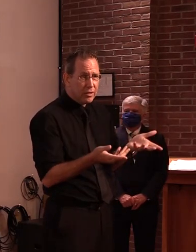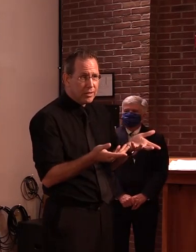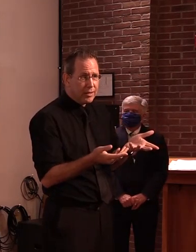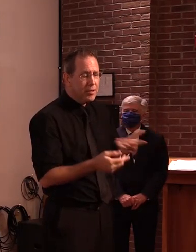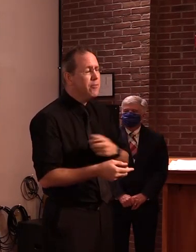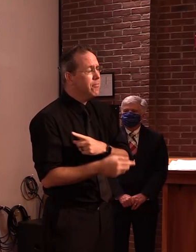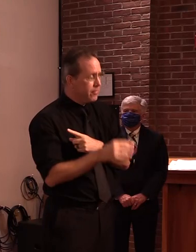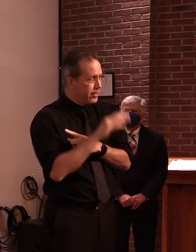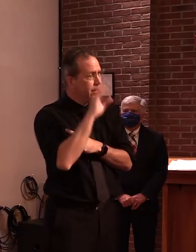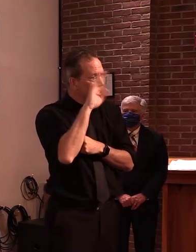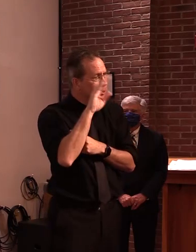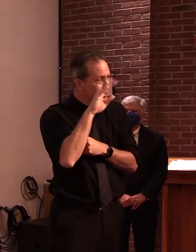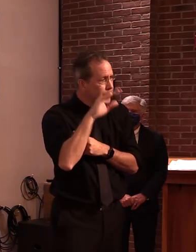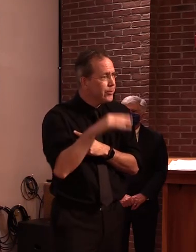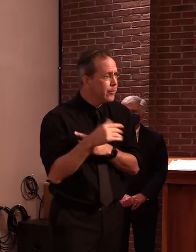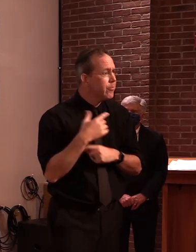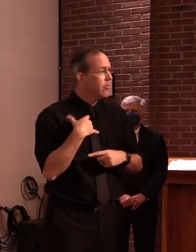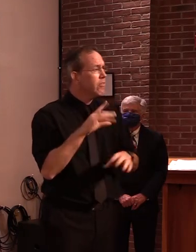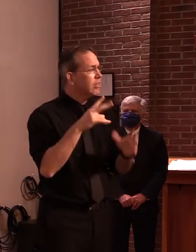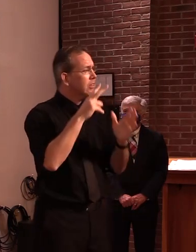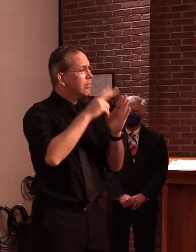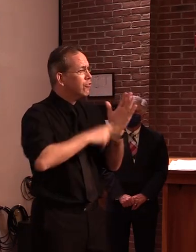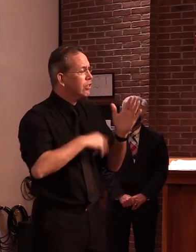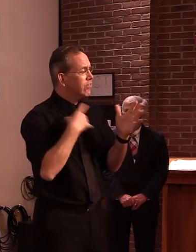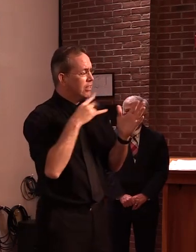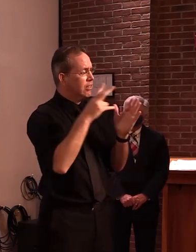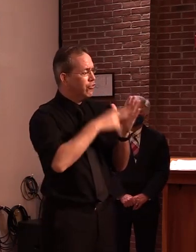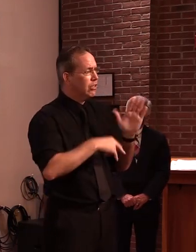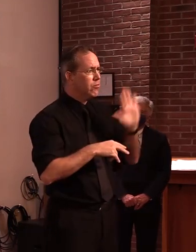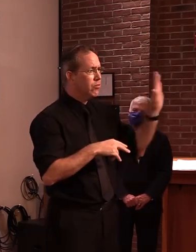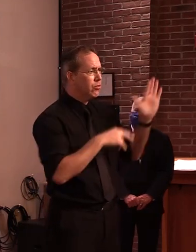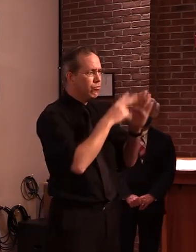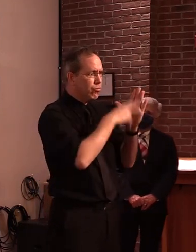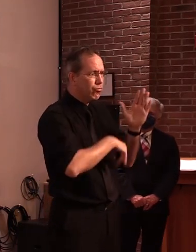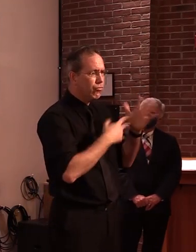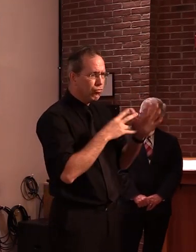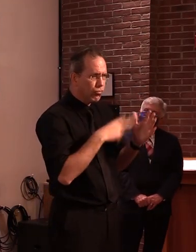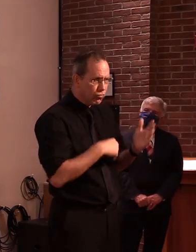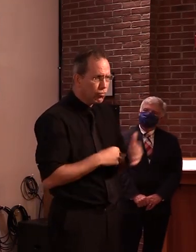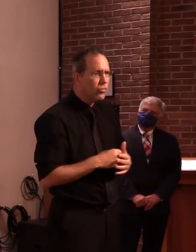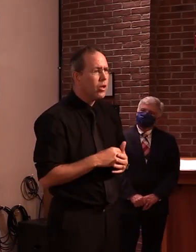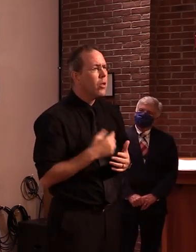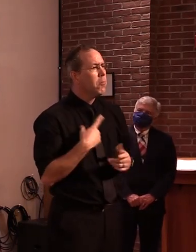do you think? I've read them. We also had as guests